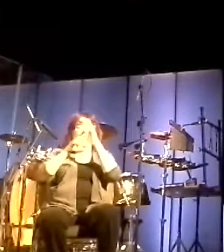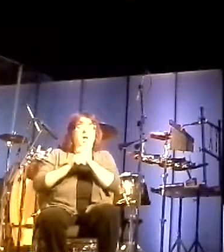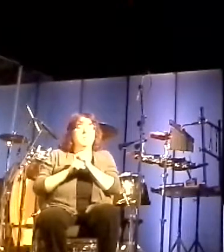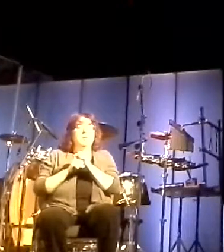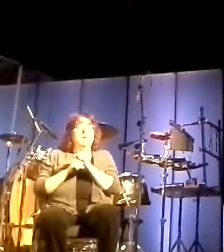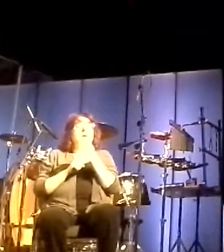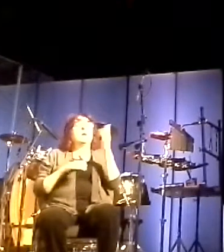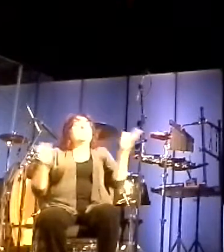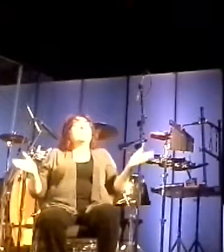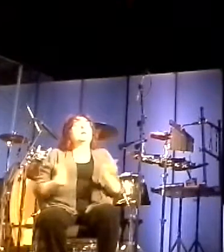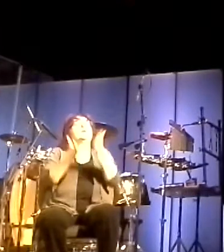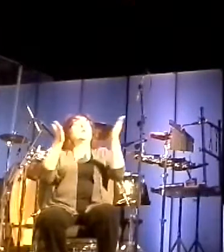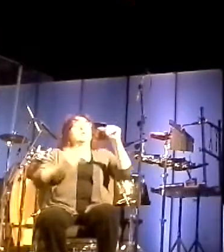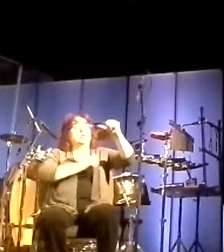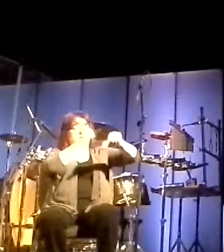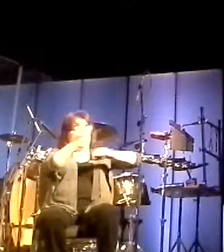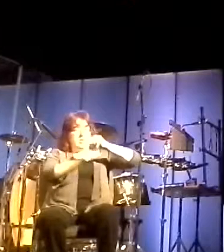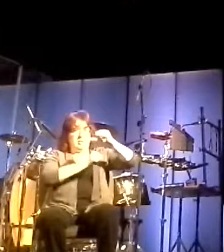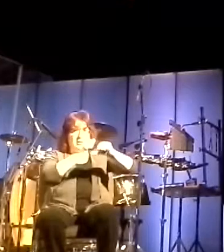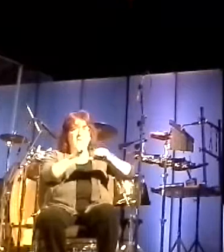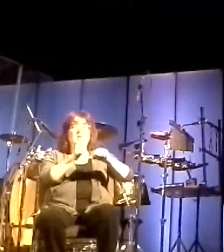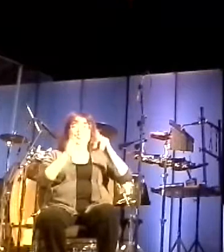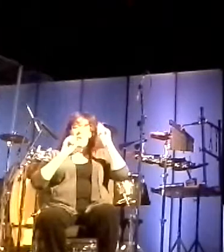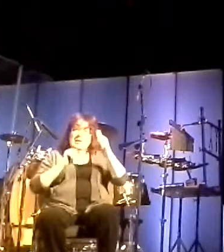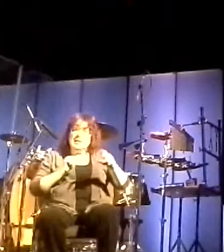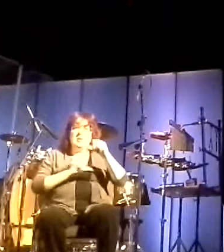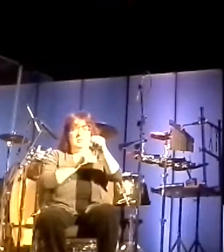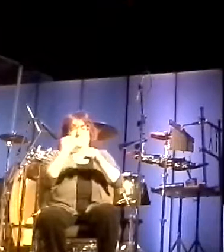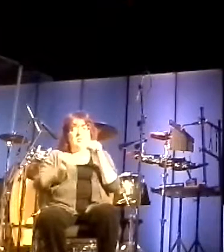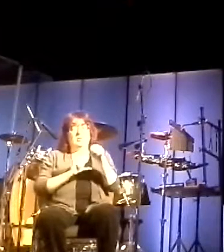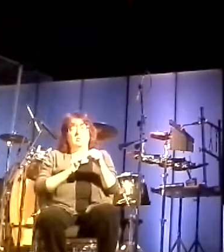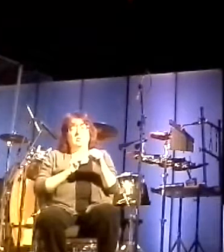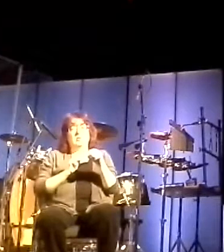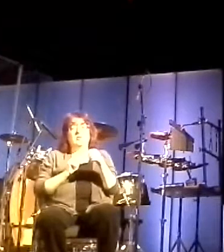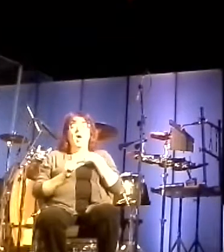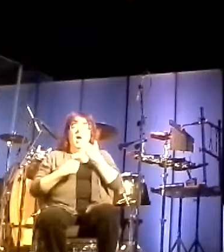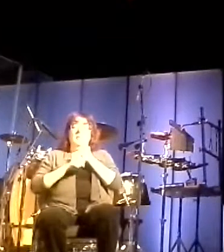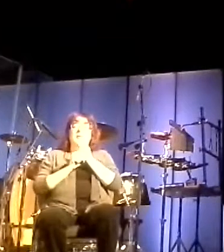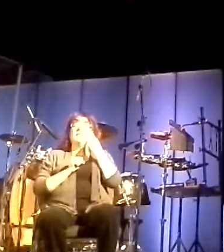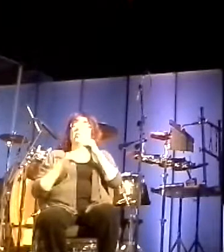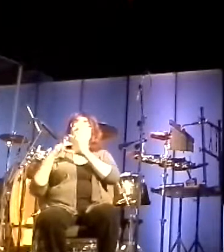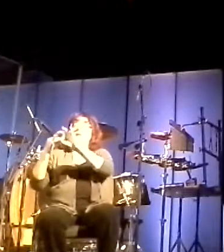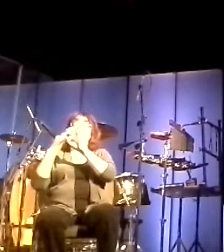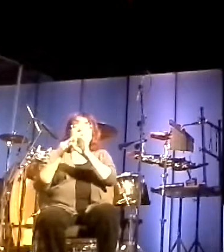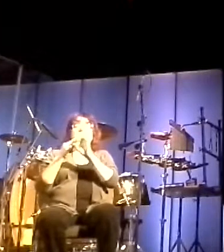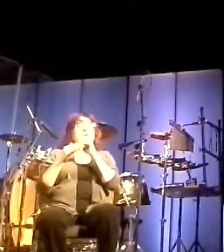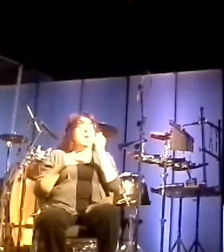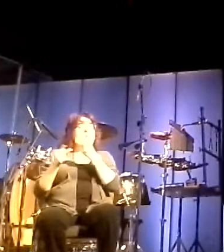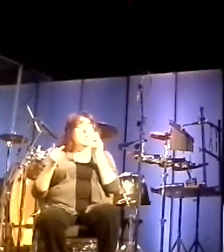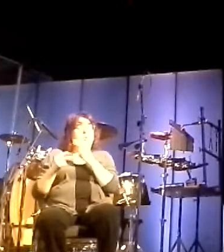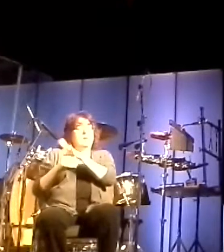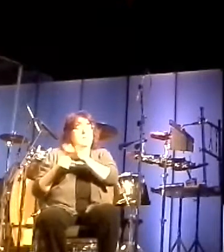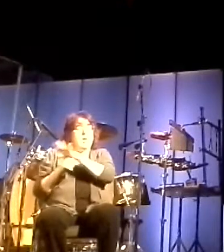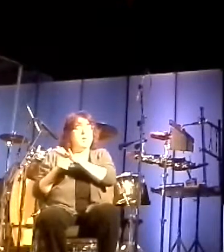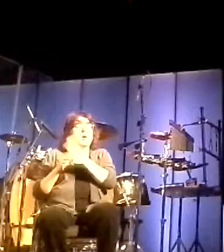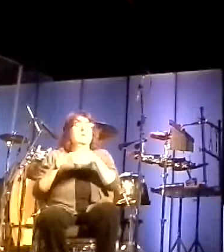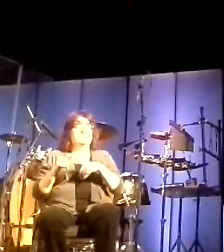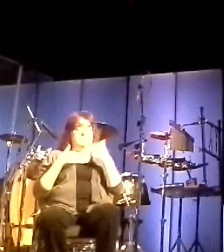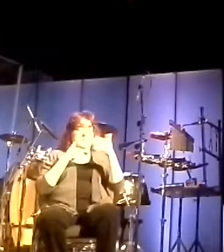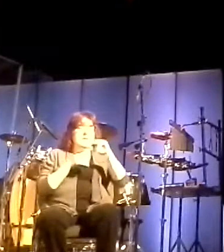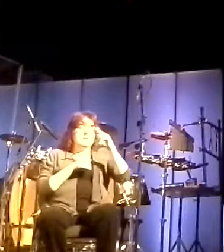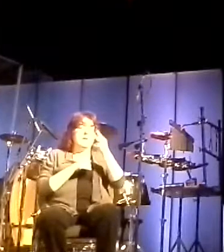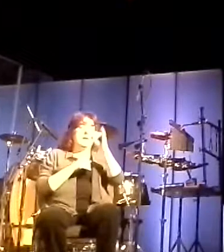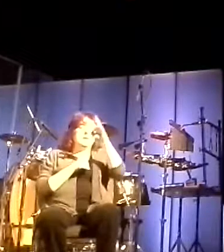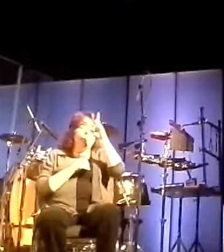but encouraging one another. See, we need each other. I was made for a relationship, but that's not the only place. We can go on and on. Let's go to